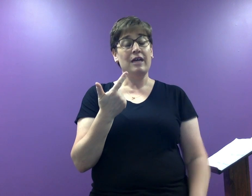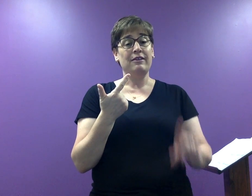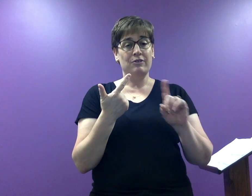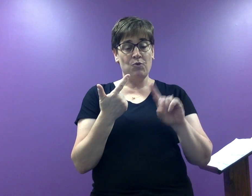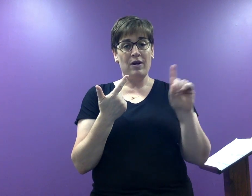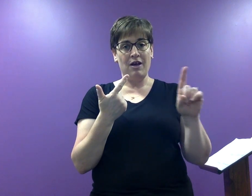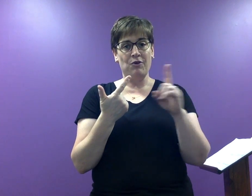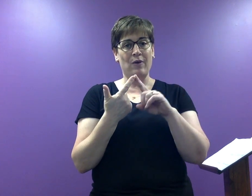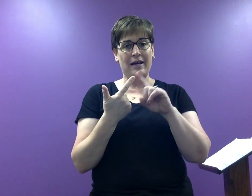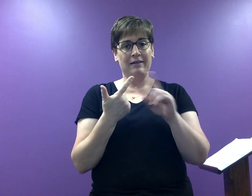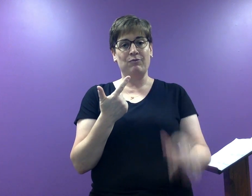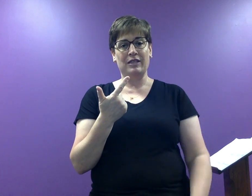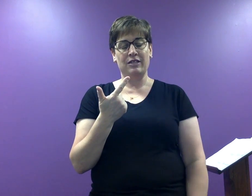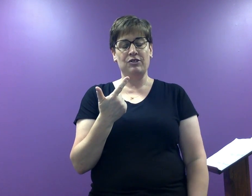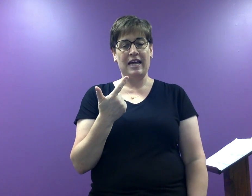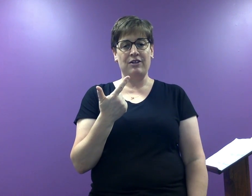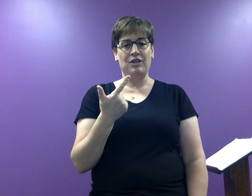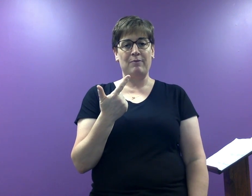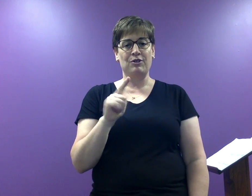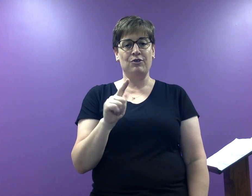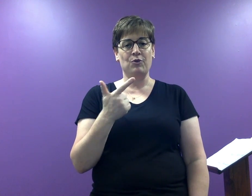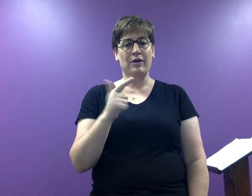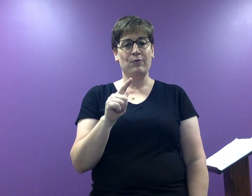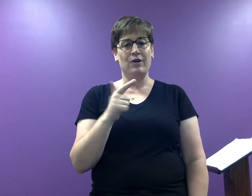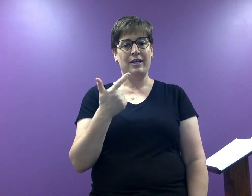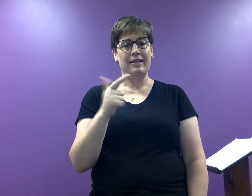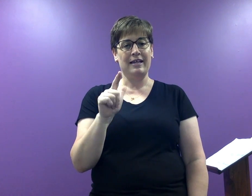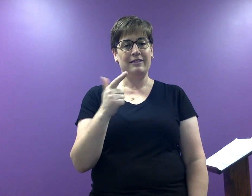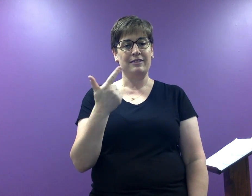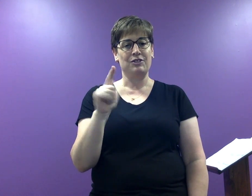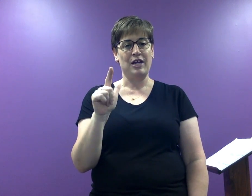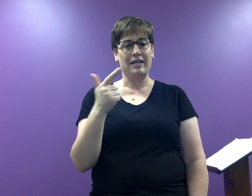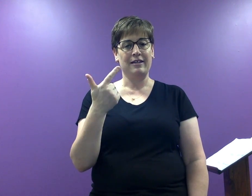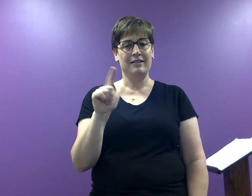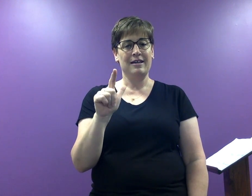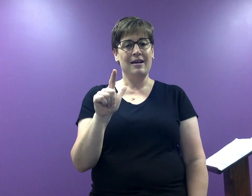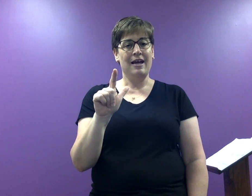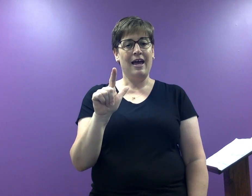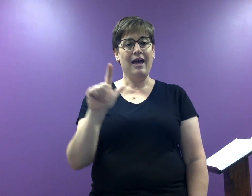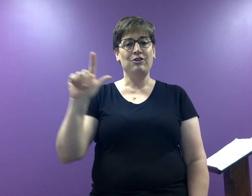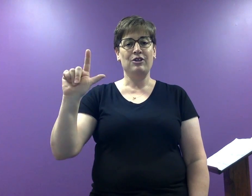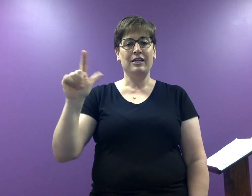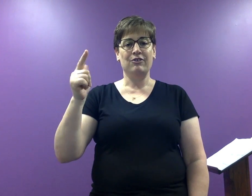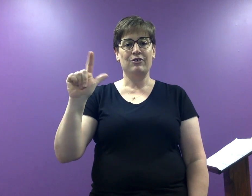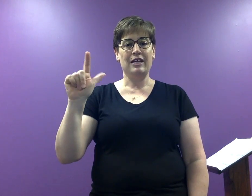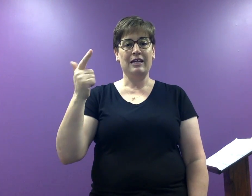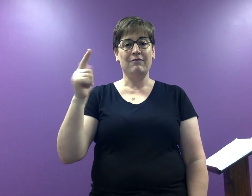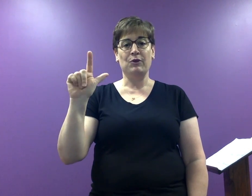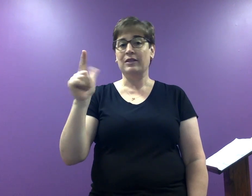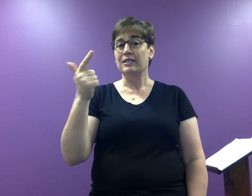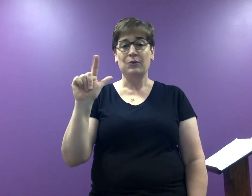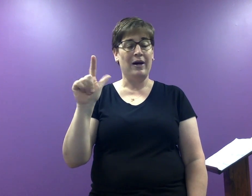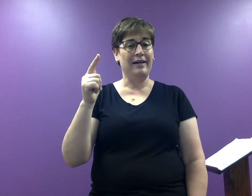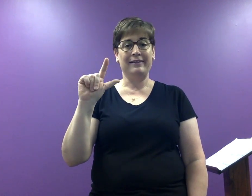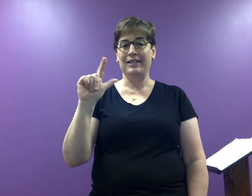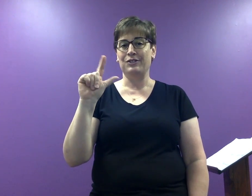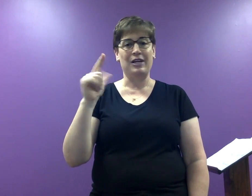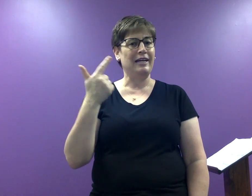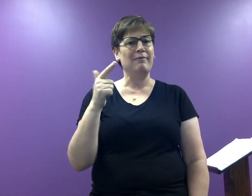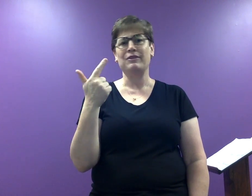There's one other way with this hand shape to do 21, and that is to shake it. And you can even do it this way and shake it. I mean, there's just